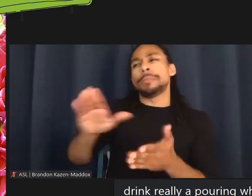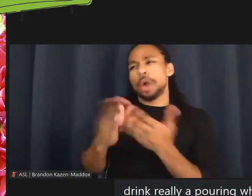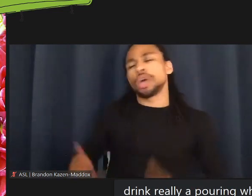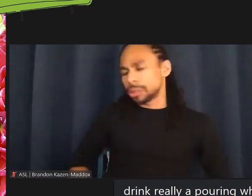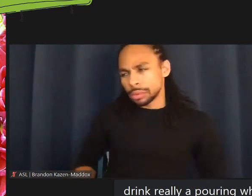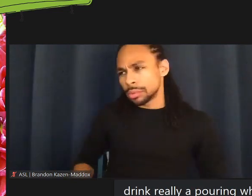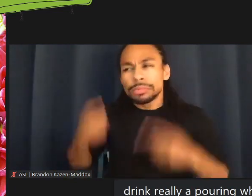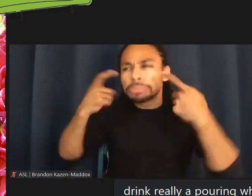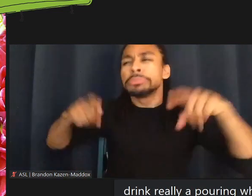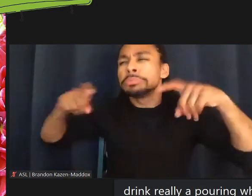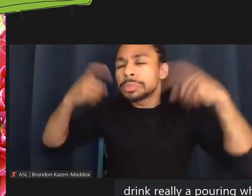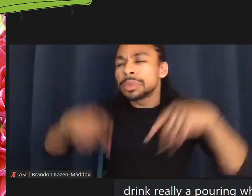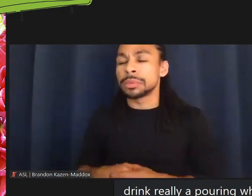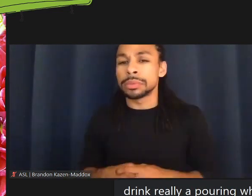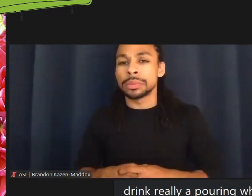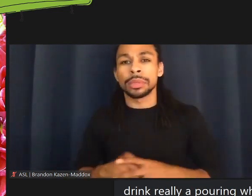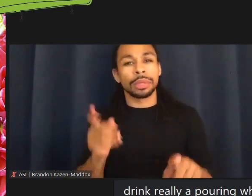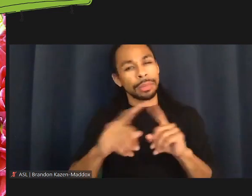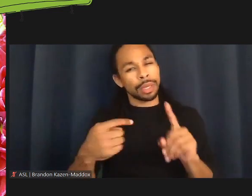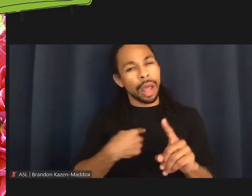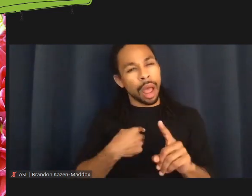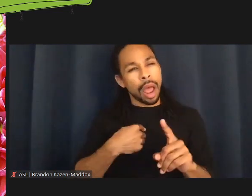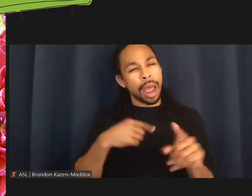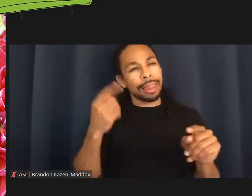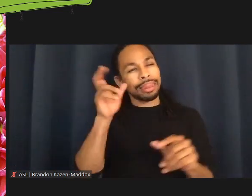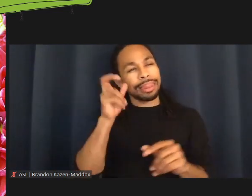What I really do is listen to that same voicemail